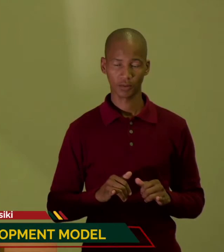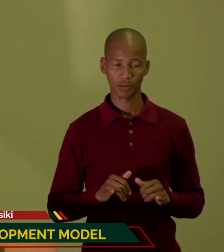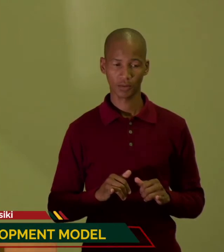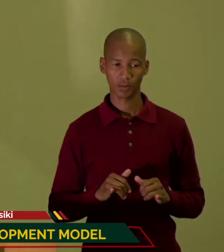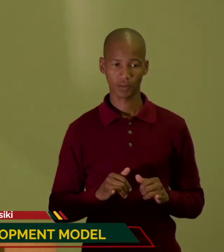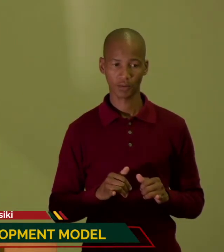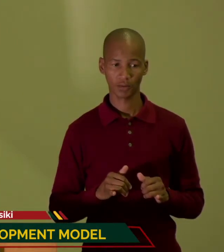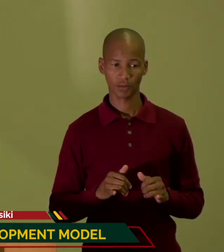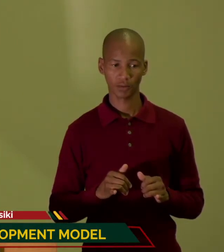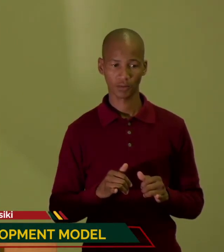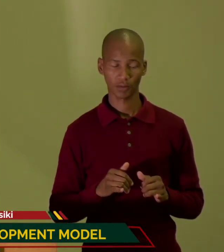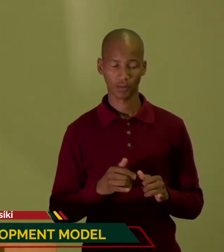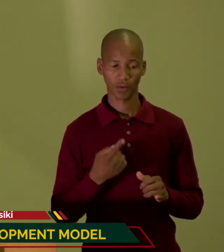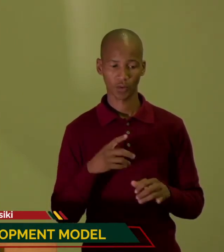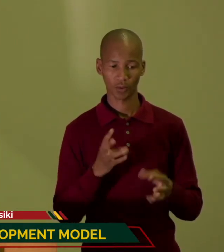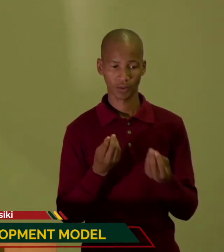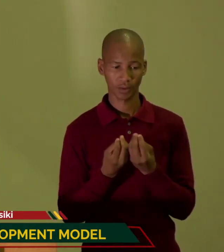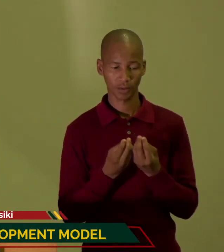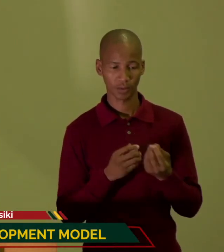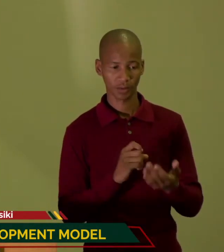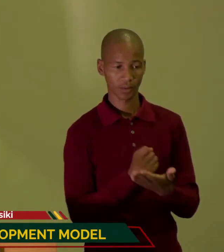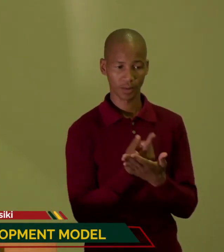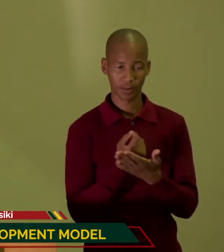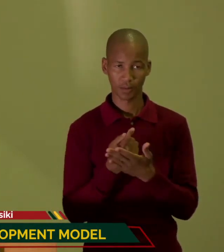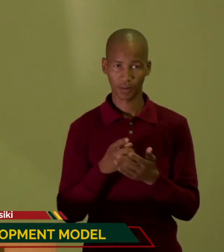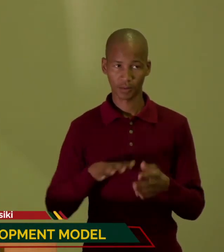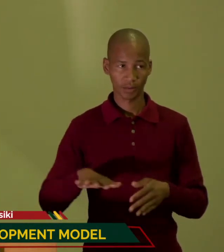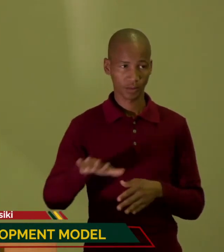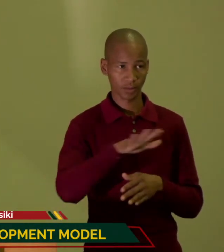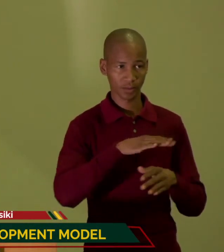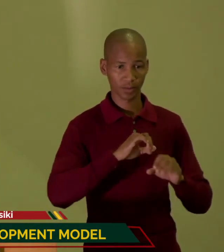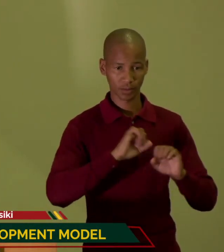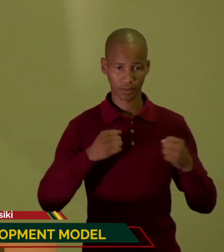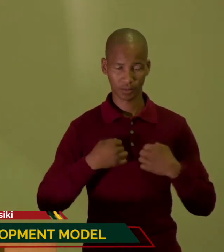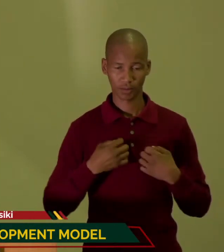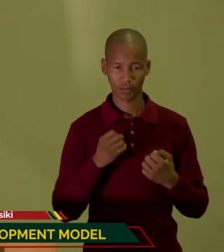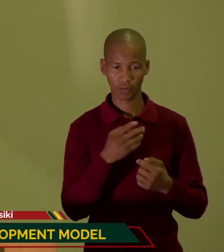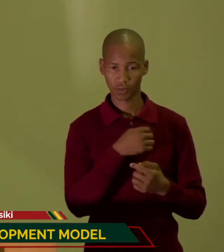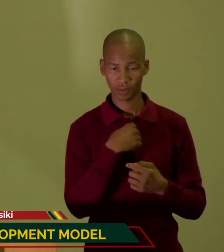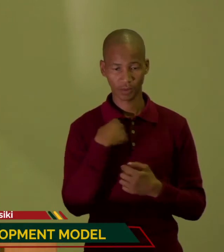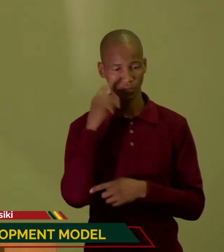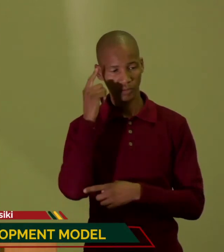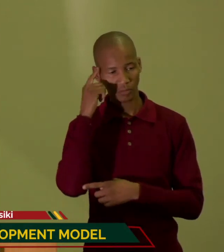taken in our area, which we think they must be